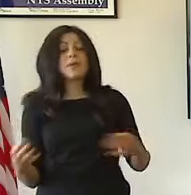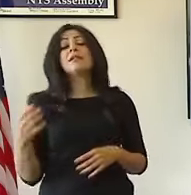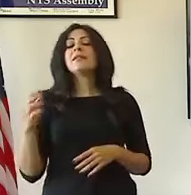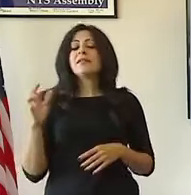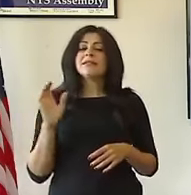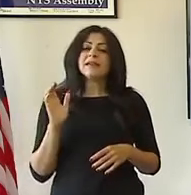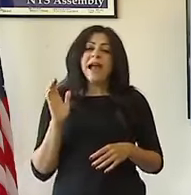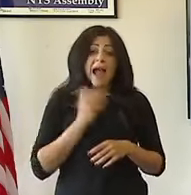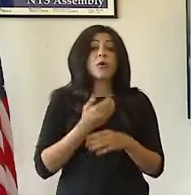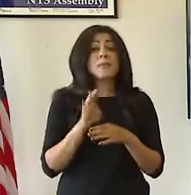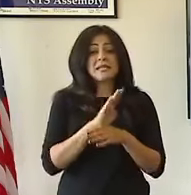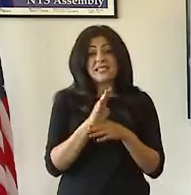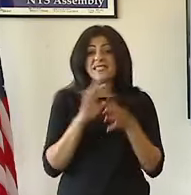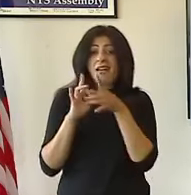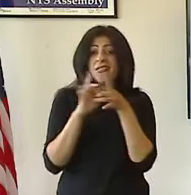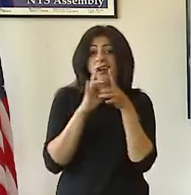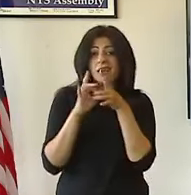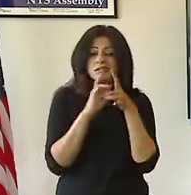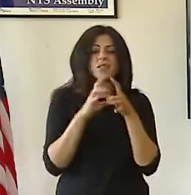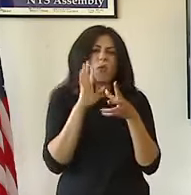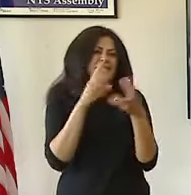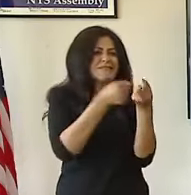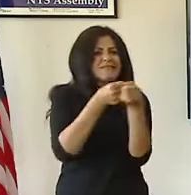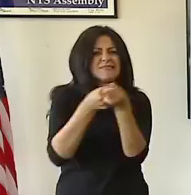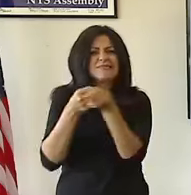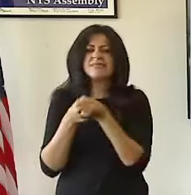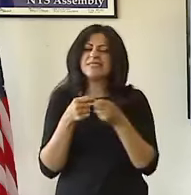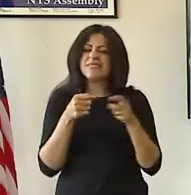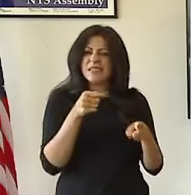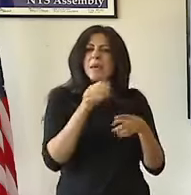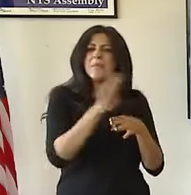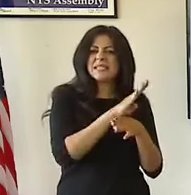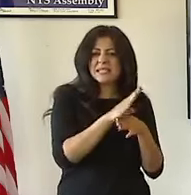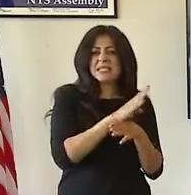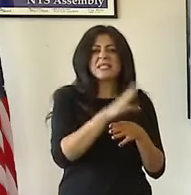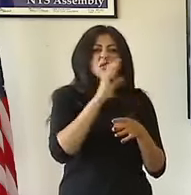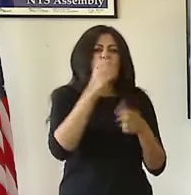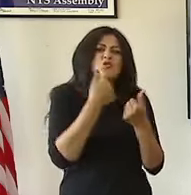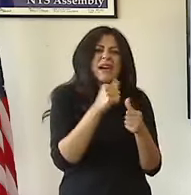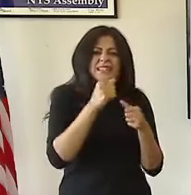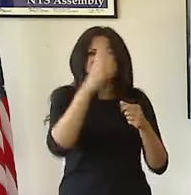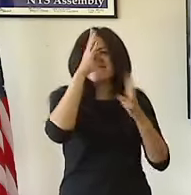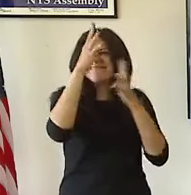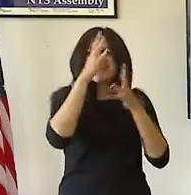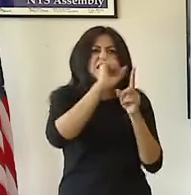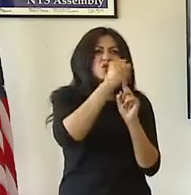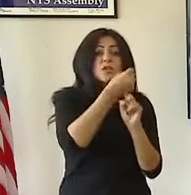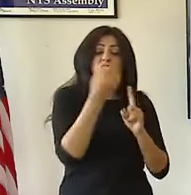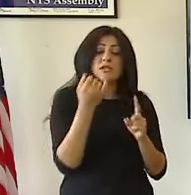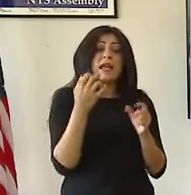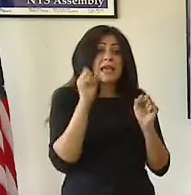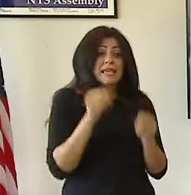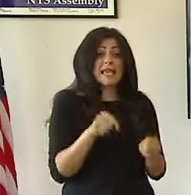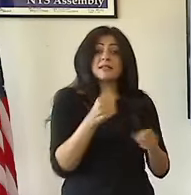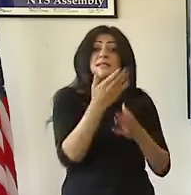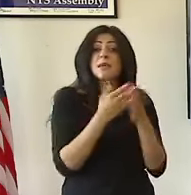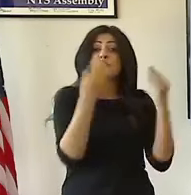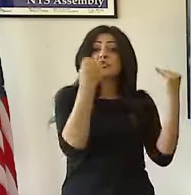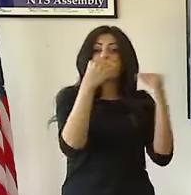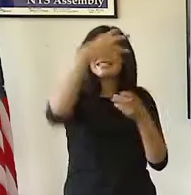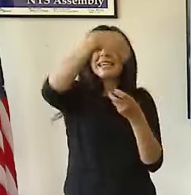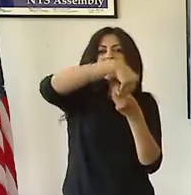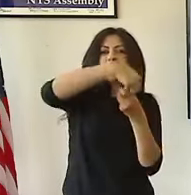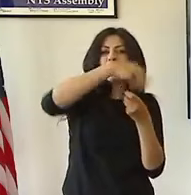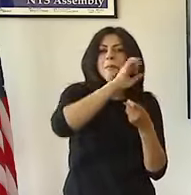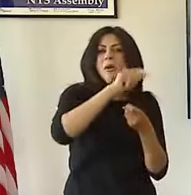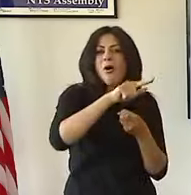trying to create a scenario where you could open those interior malls with limited access so that we can have those businesses that may not have